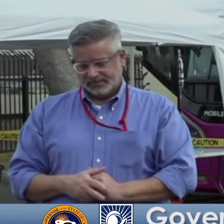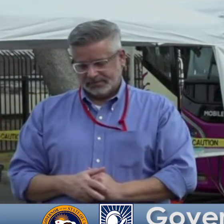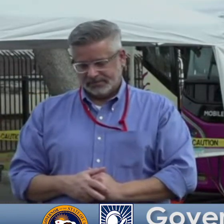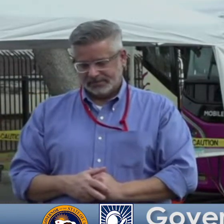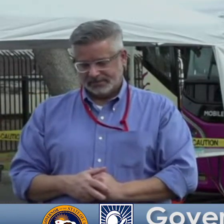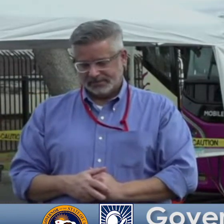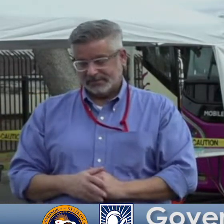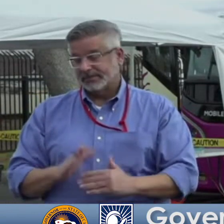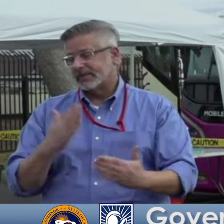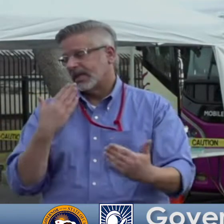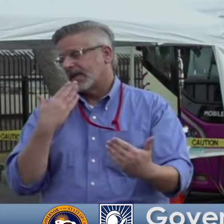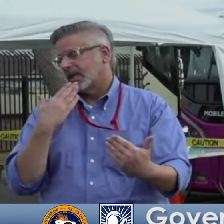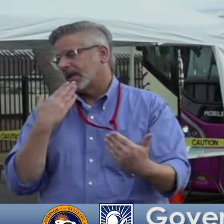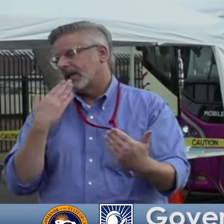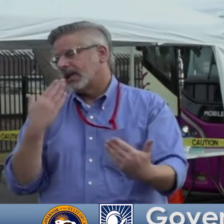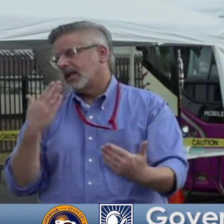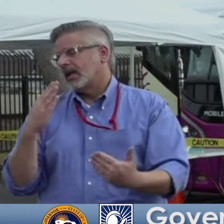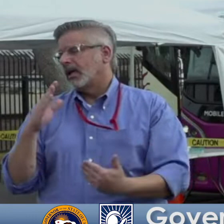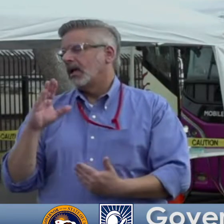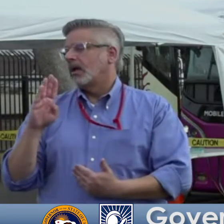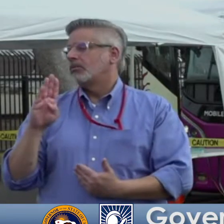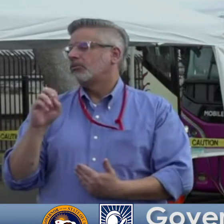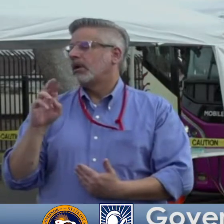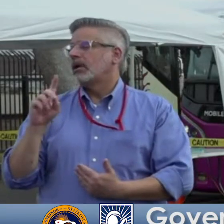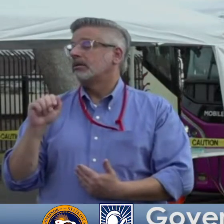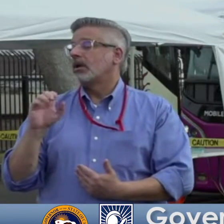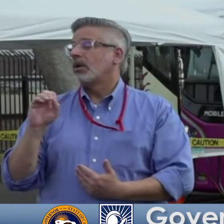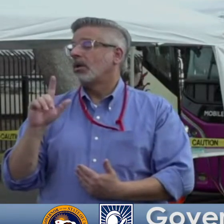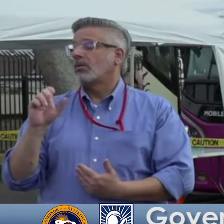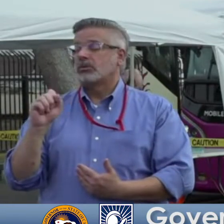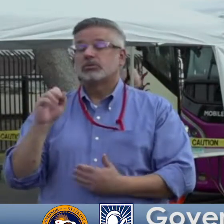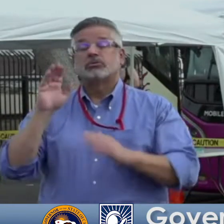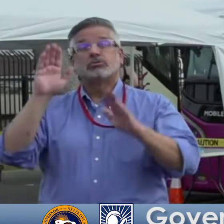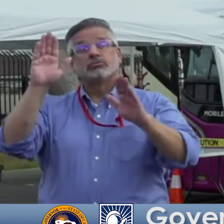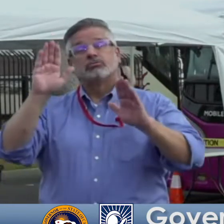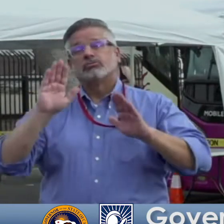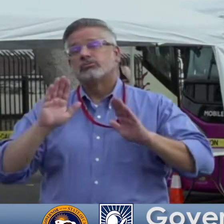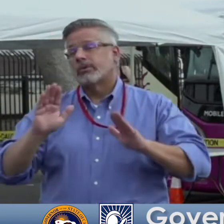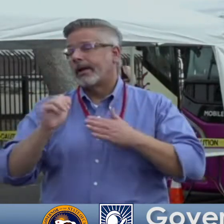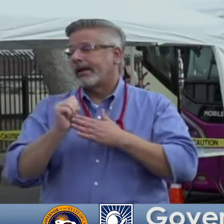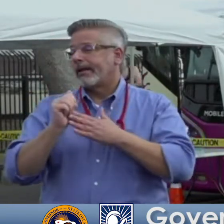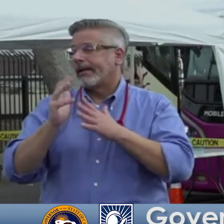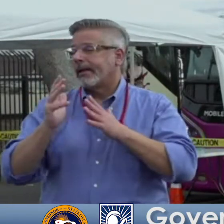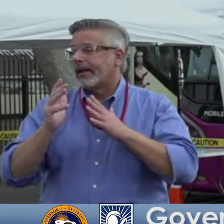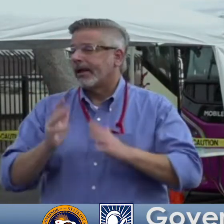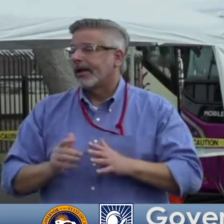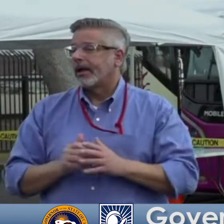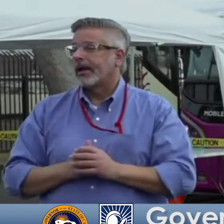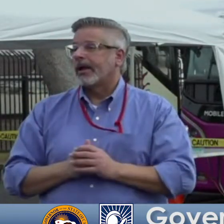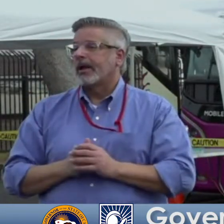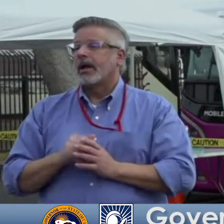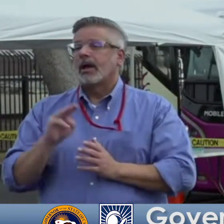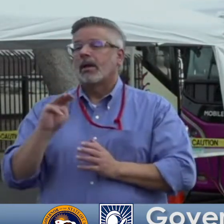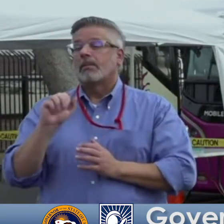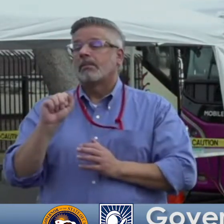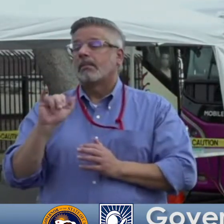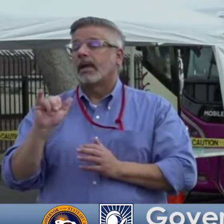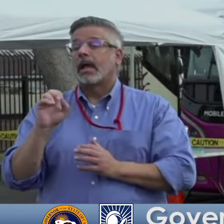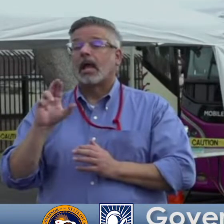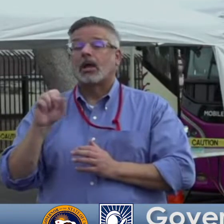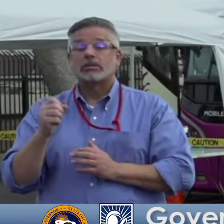Thank you, Mayor Brenda Olmos, one of the great leaders, mayors